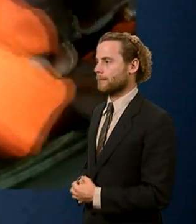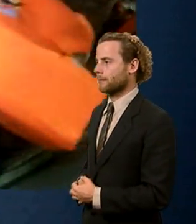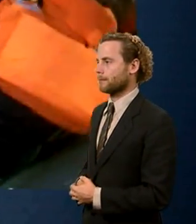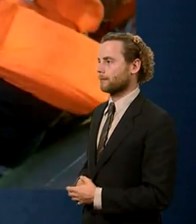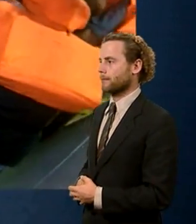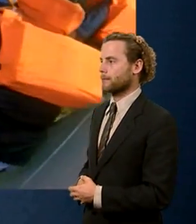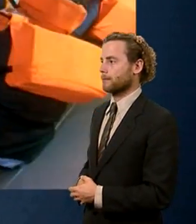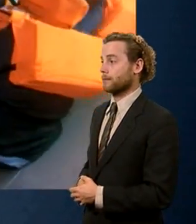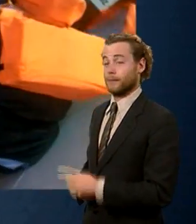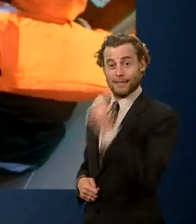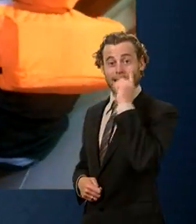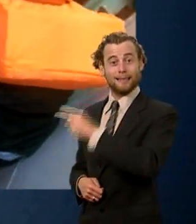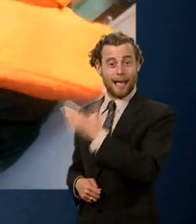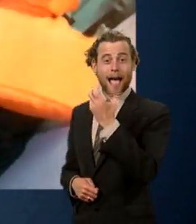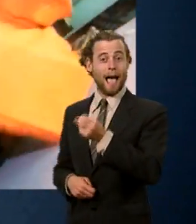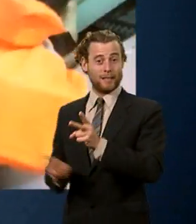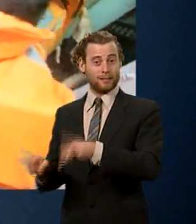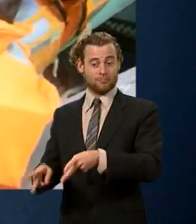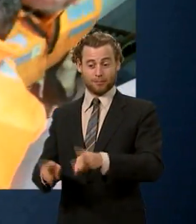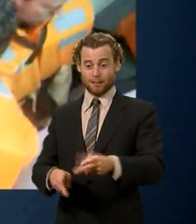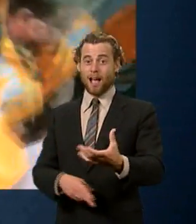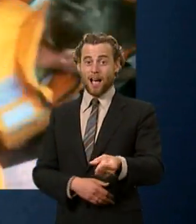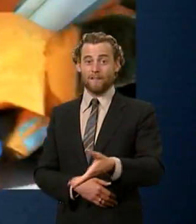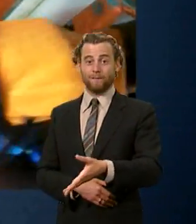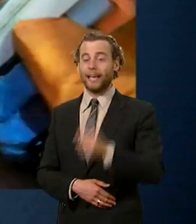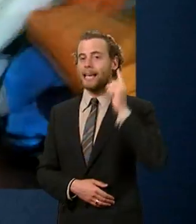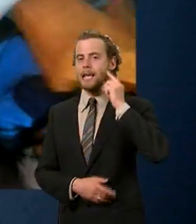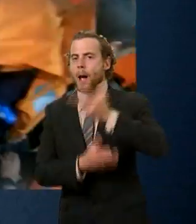But people were being killed.